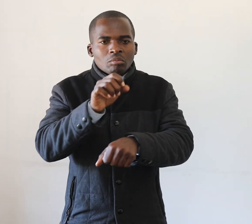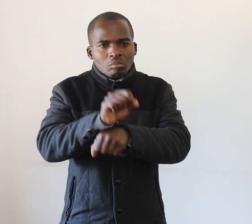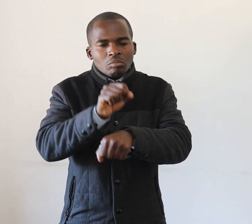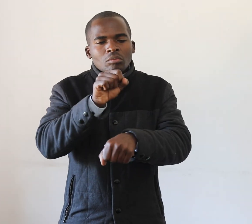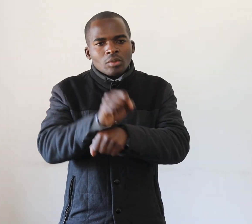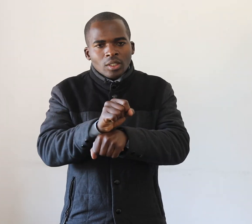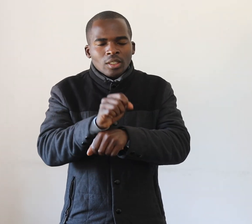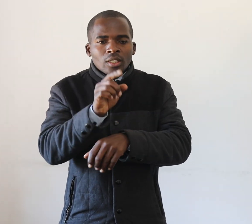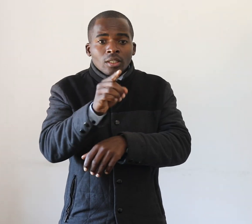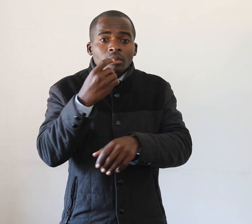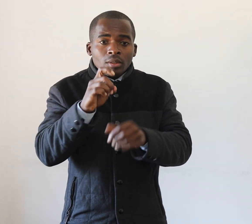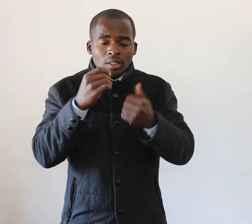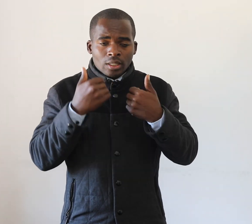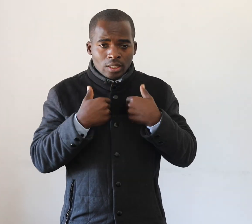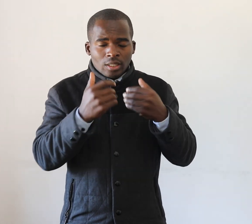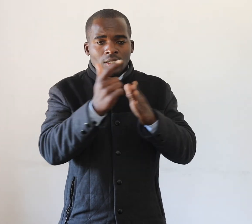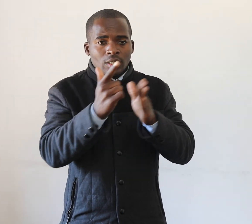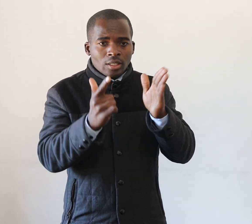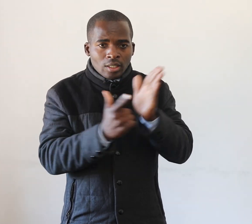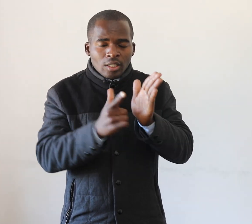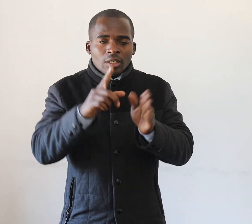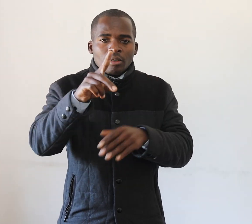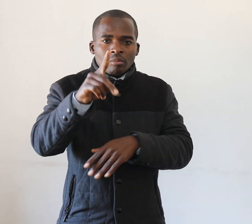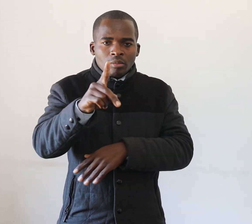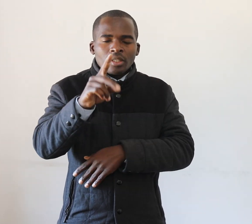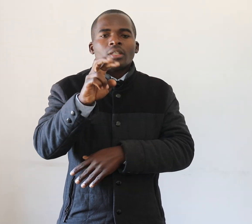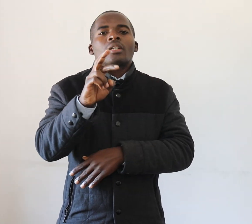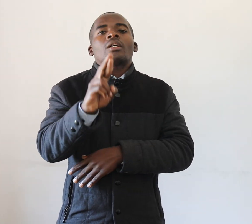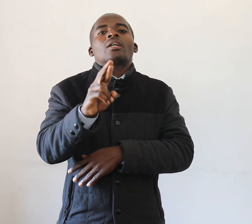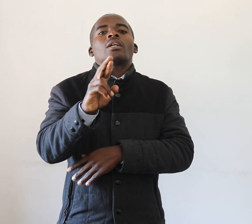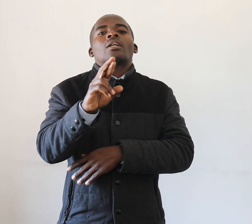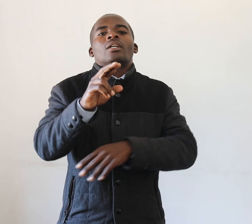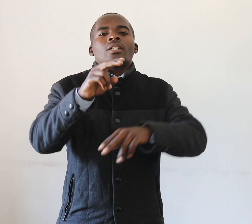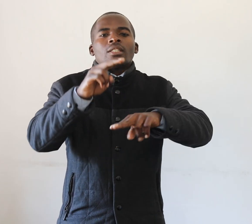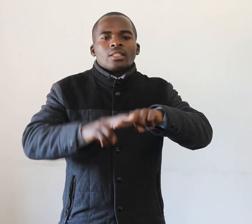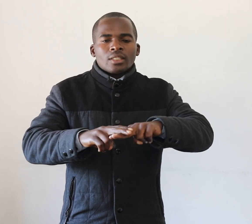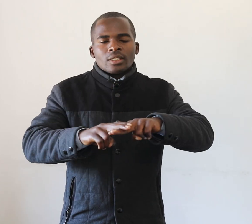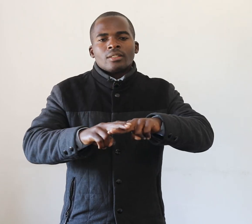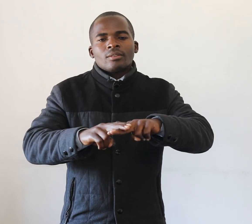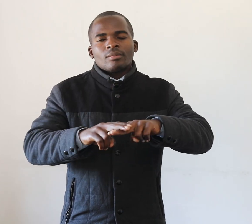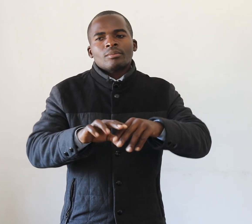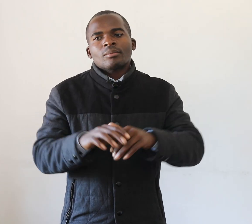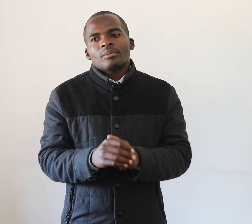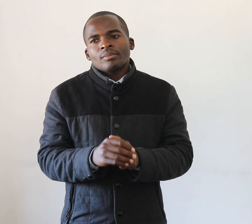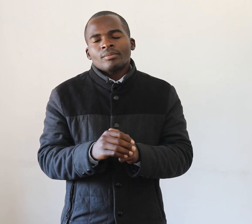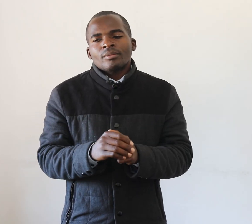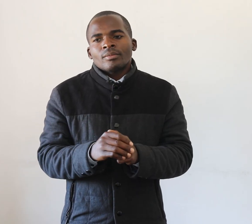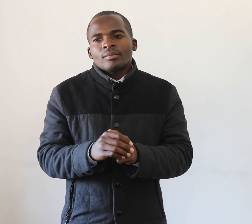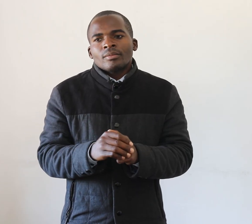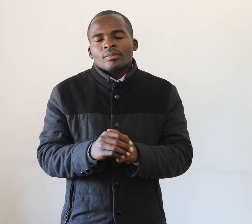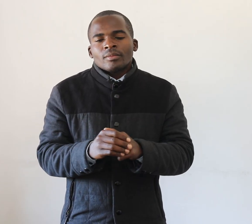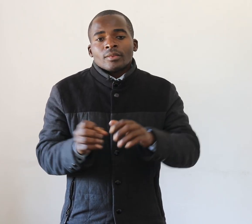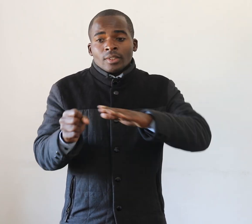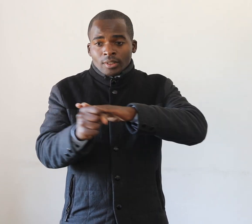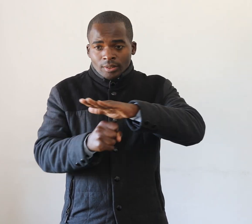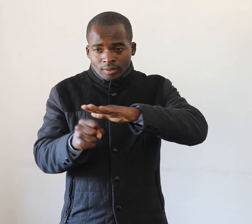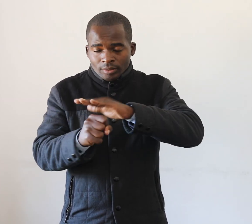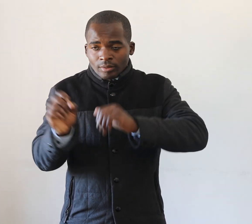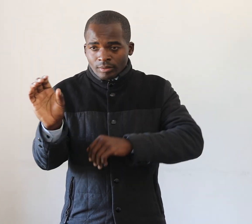replacement rule for PR seats. Sixth, subsection 6 deals with